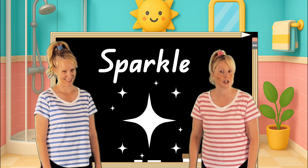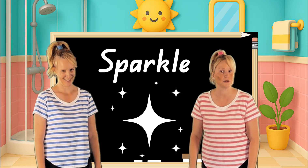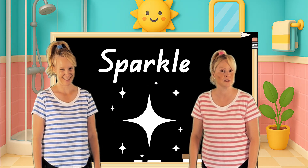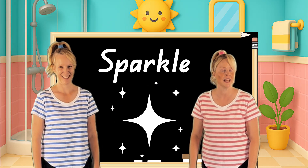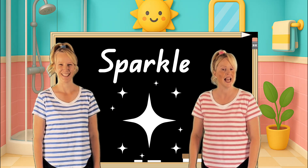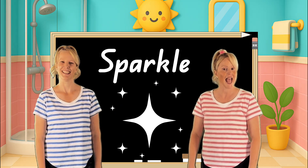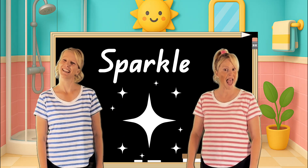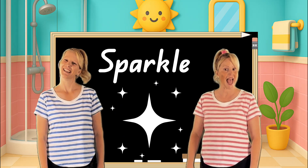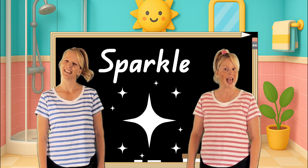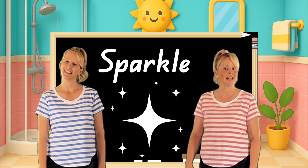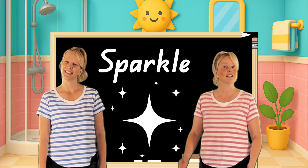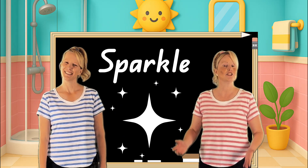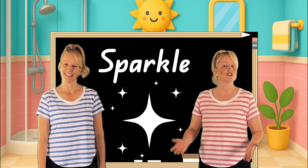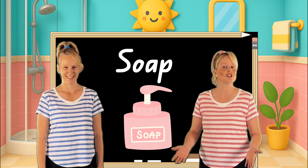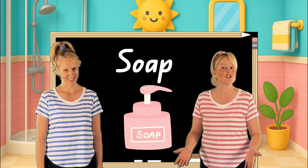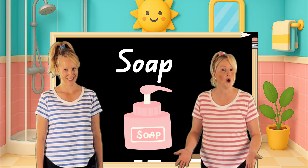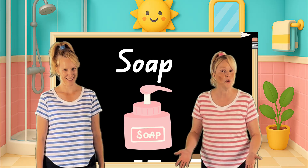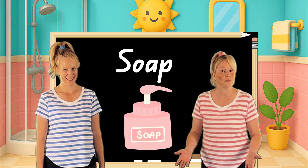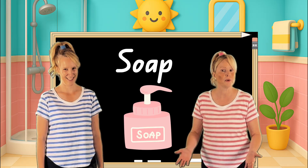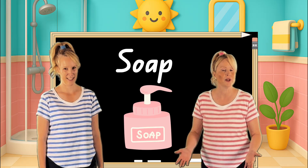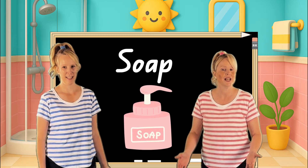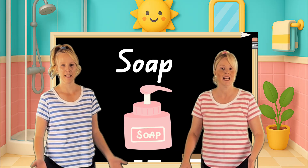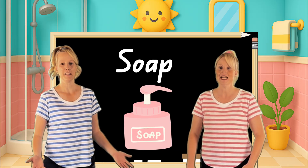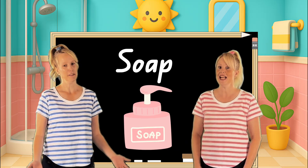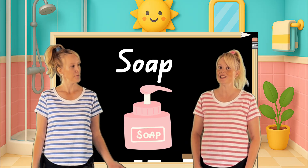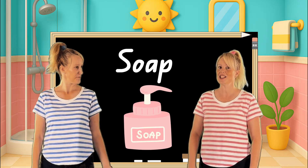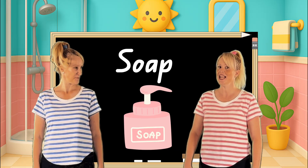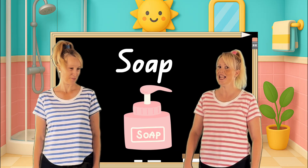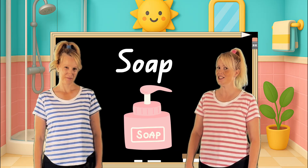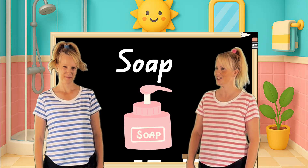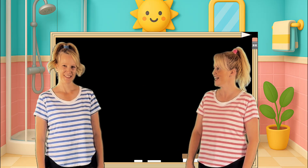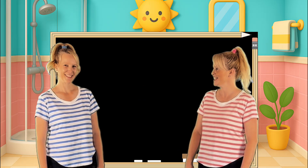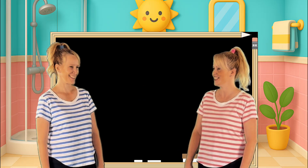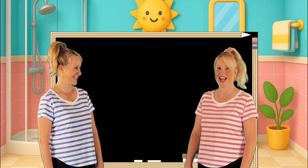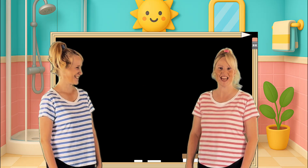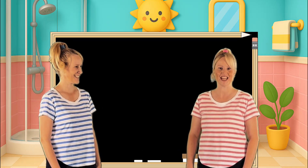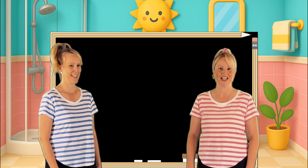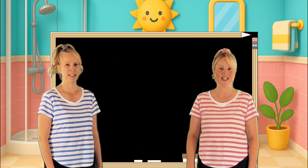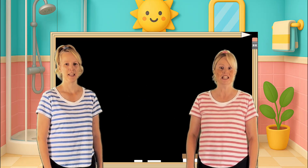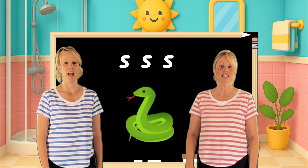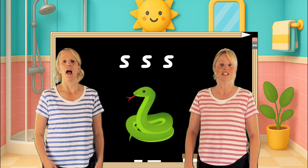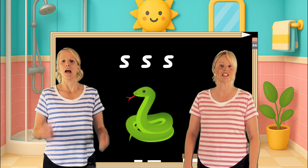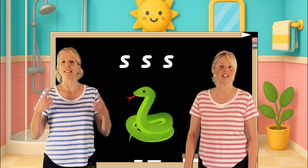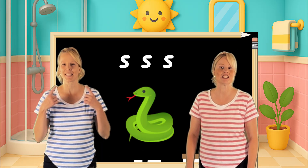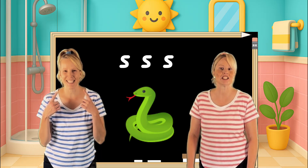sparkle, and soap. Let's hiss like a snake.